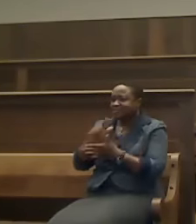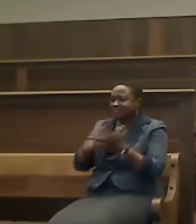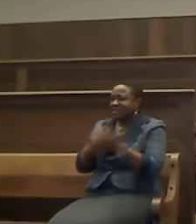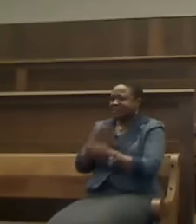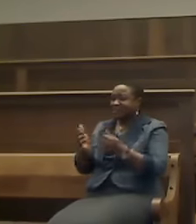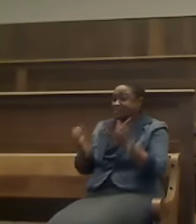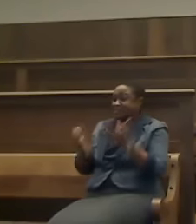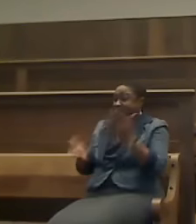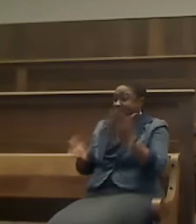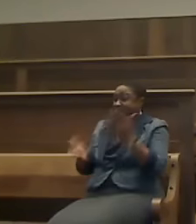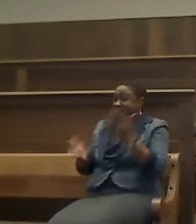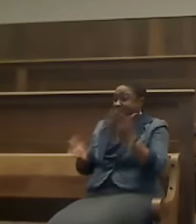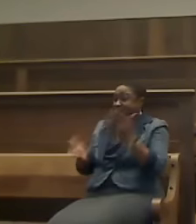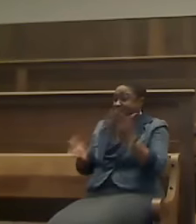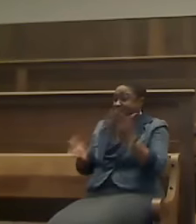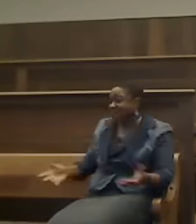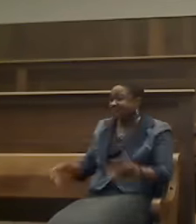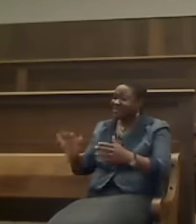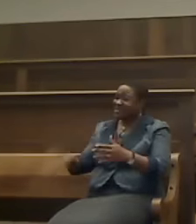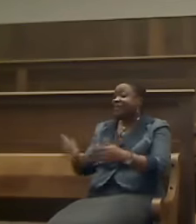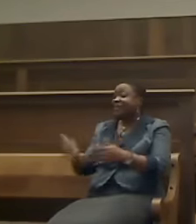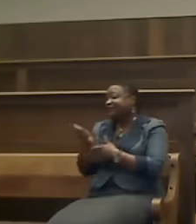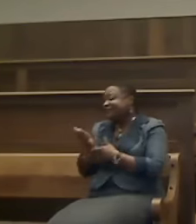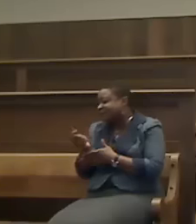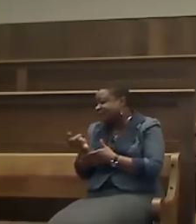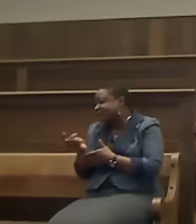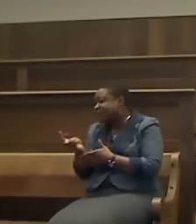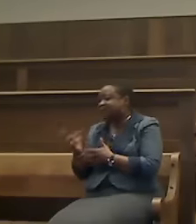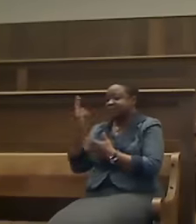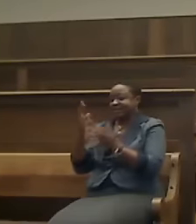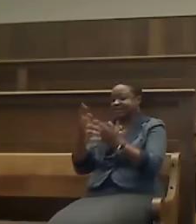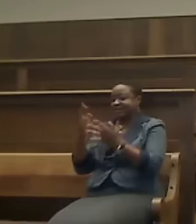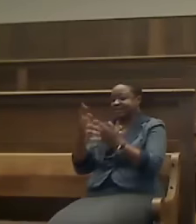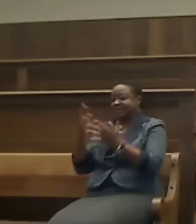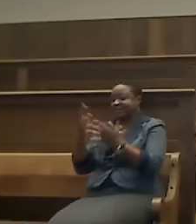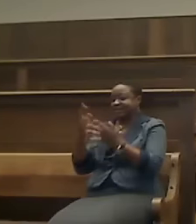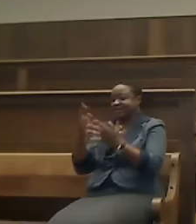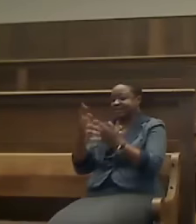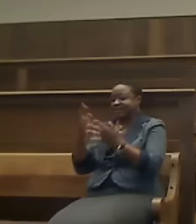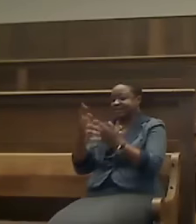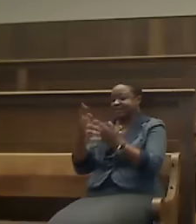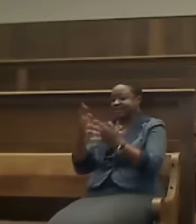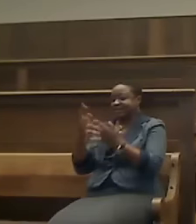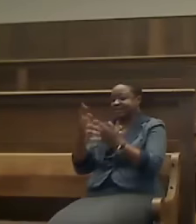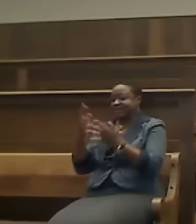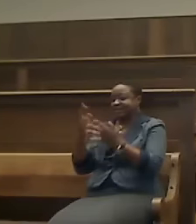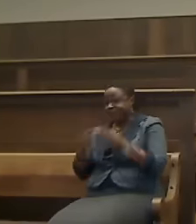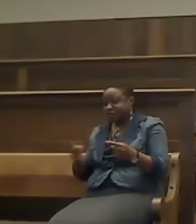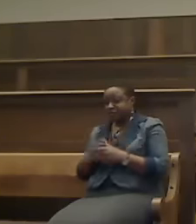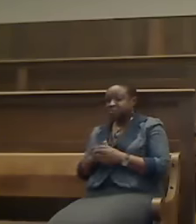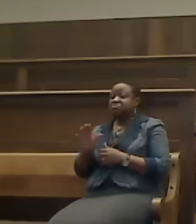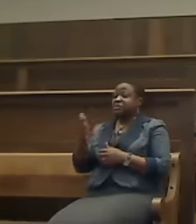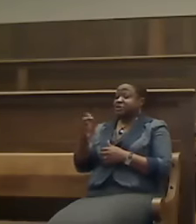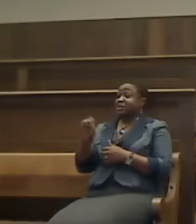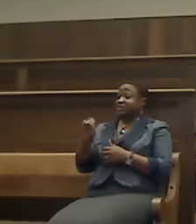So that was just taken. That's just a few of the reasons why GMOs might produce allergies. Soon after GM soy